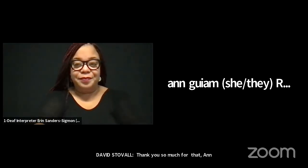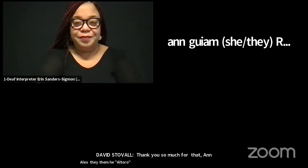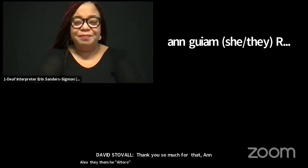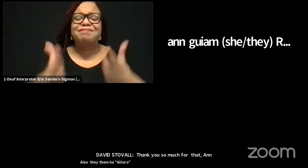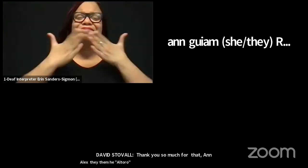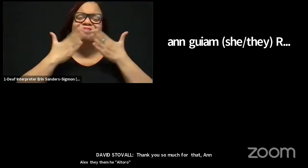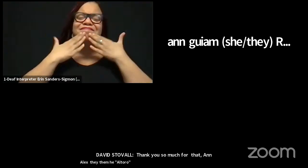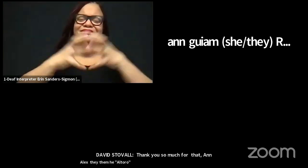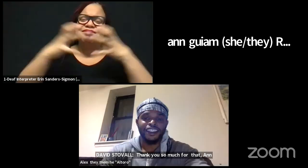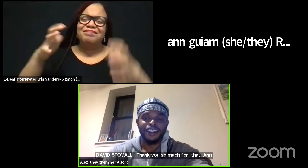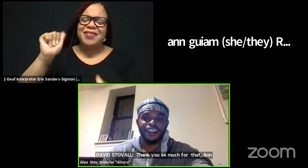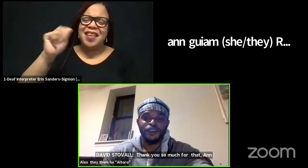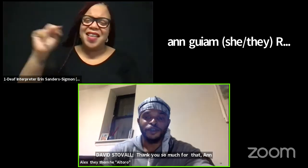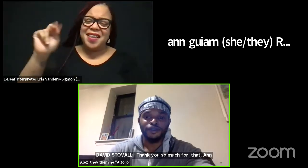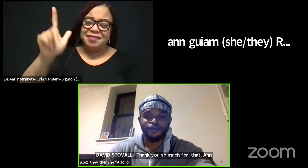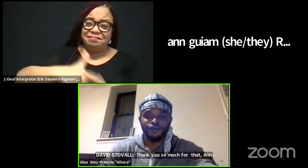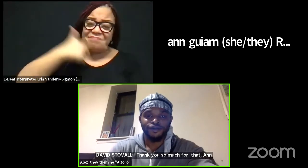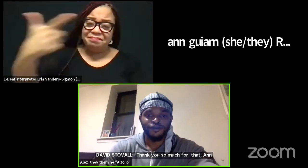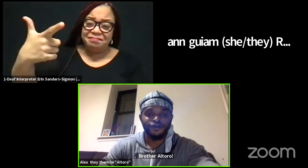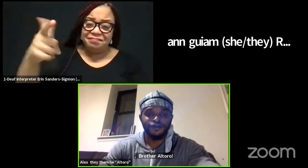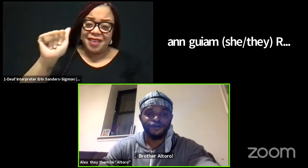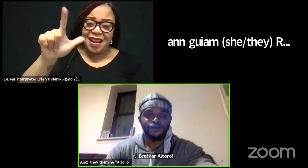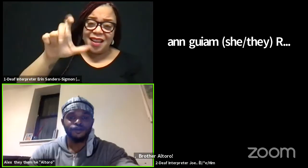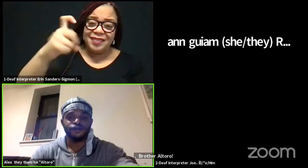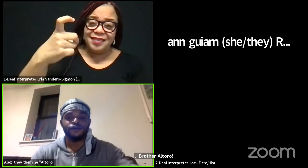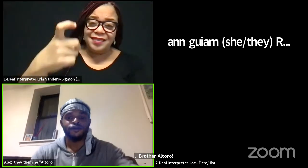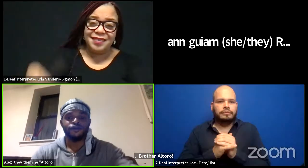I appreciate that. Thank you.